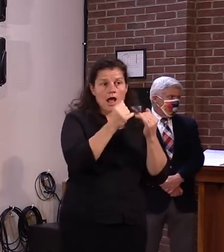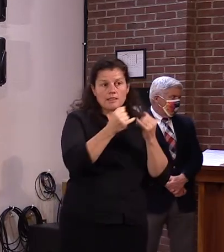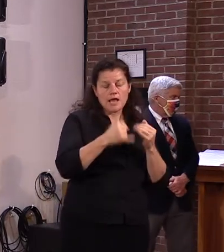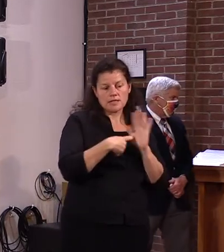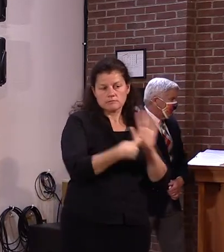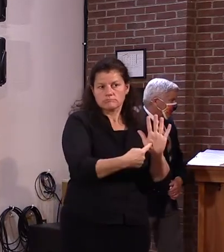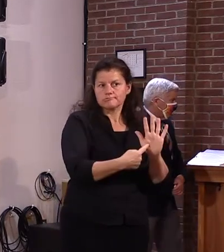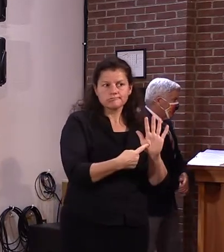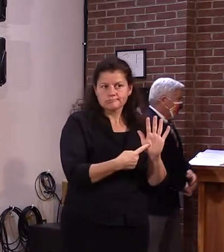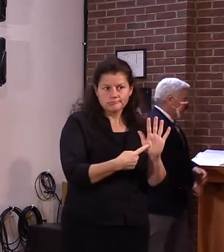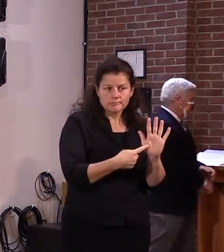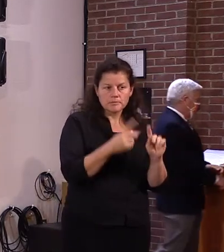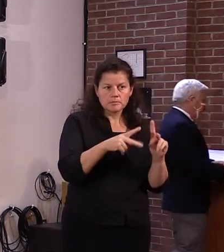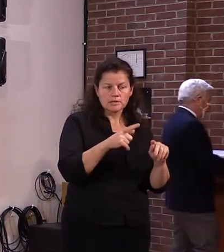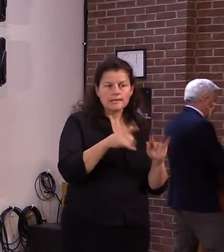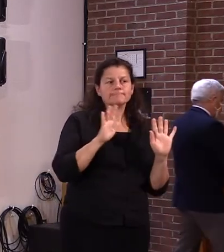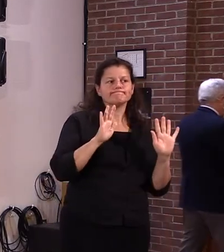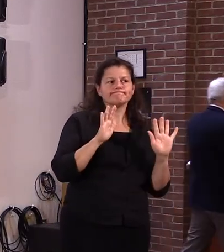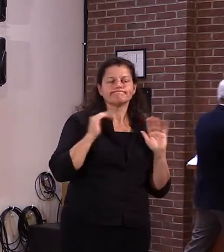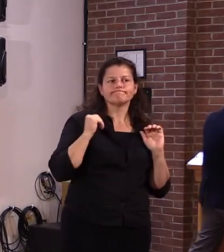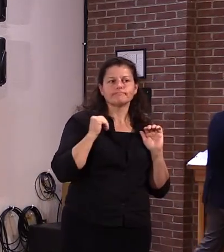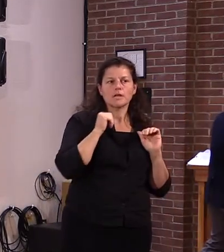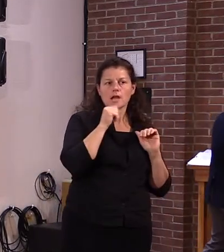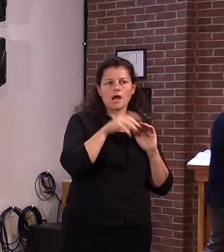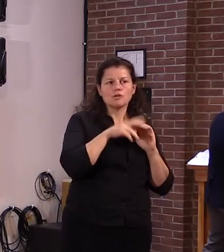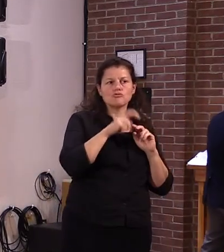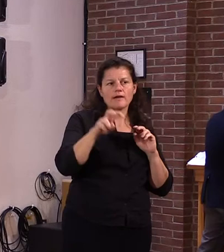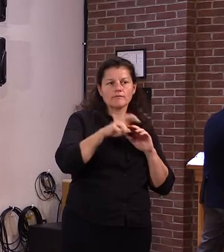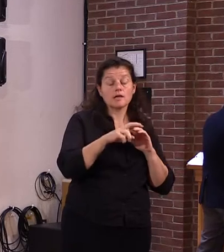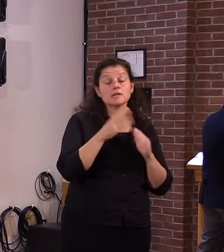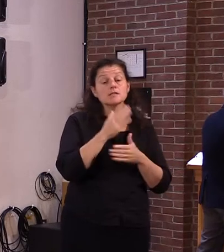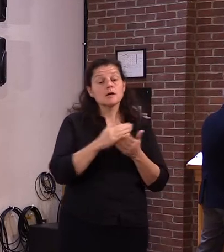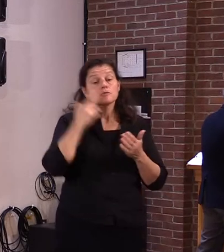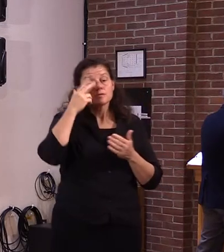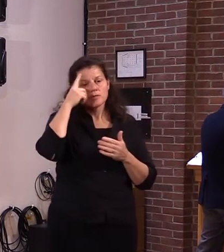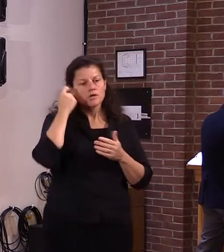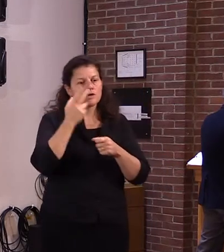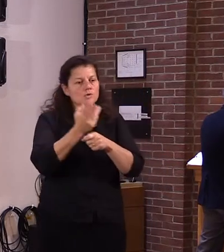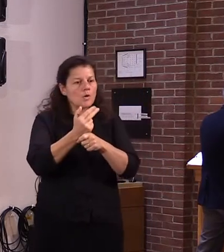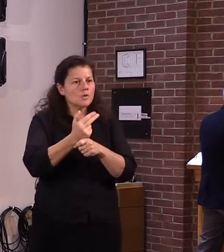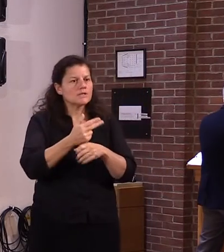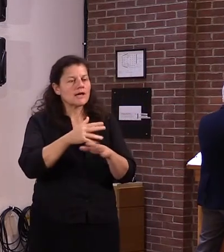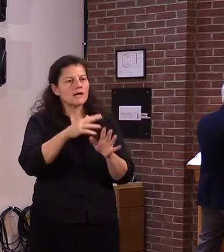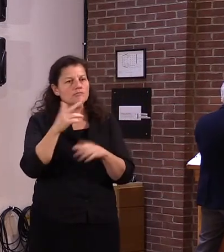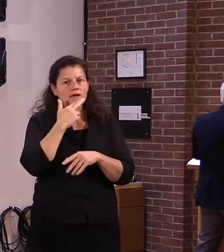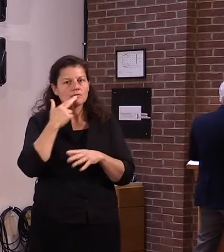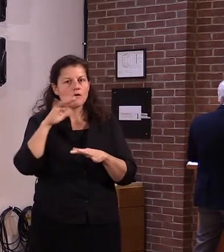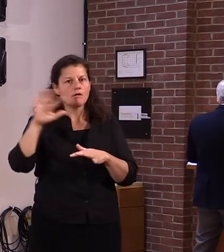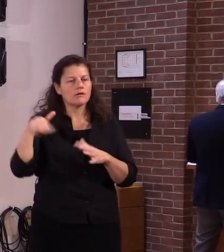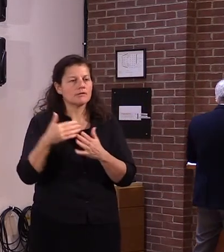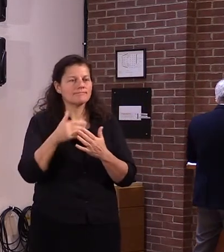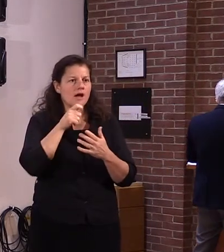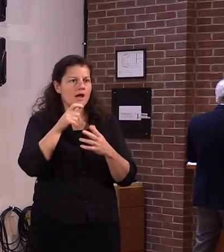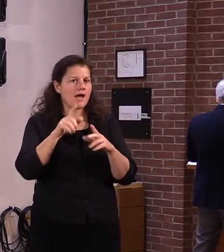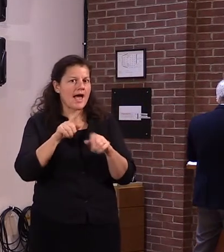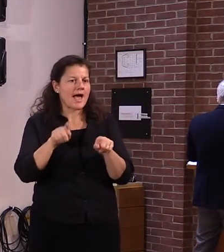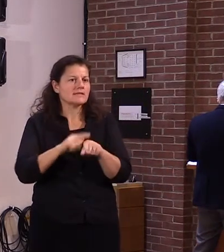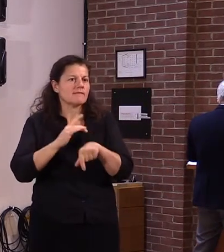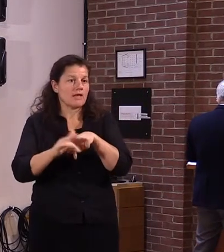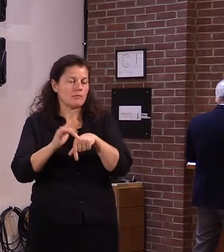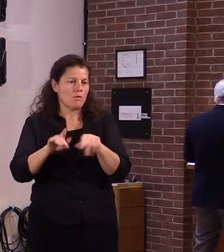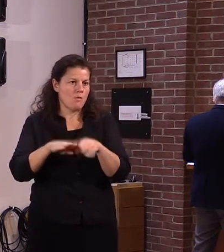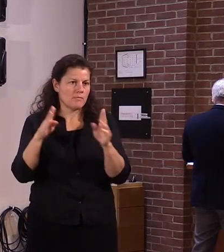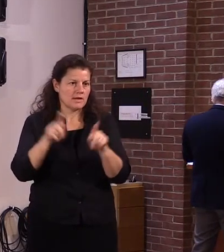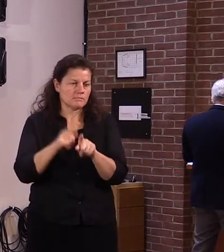some of the sectors, the hospitality sector, lodging and so forth, but a lot of it is just